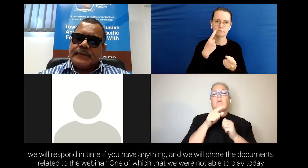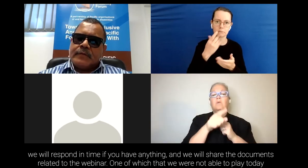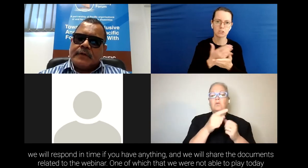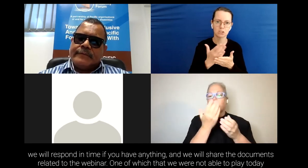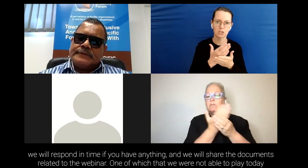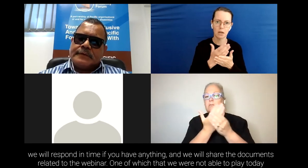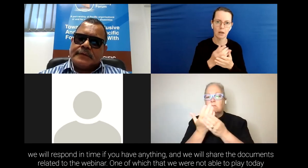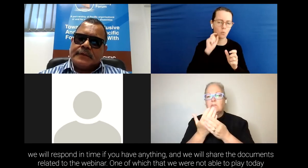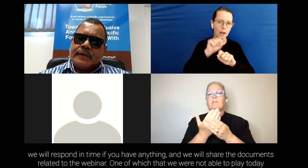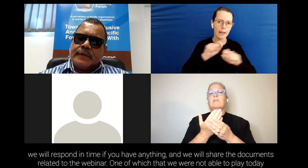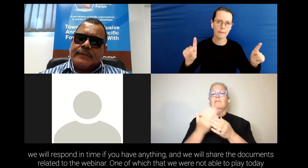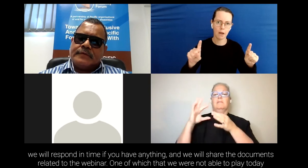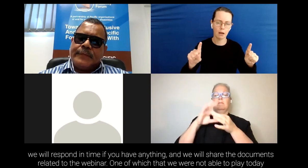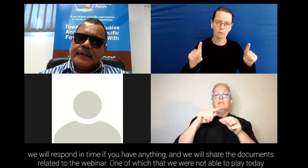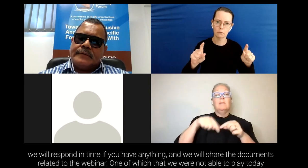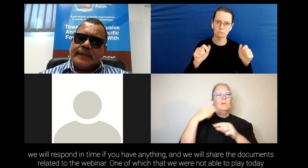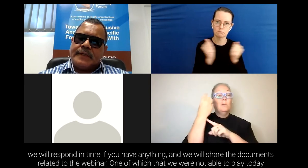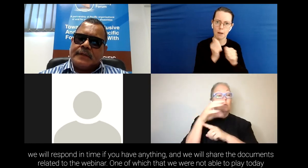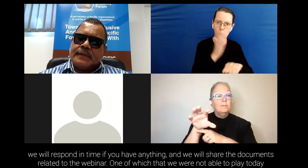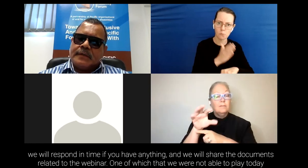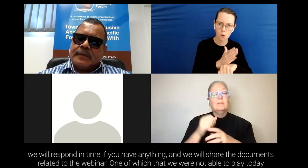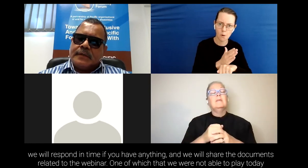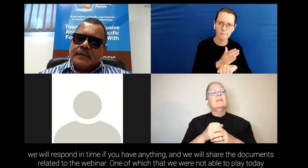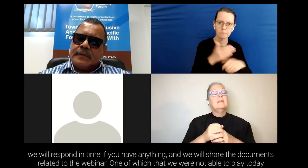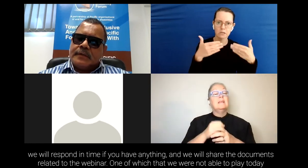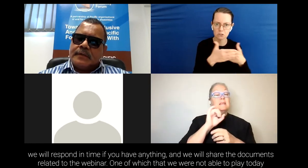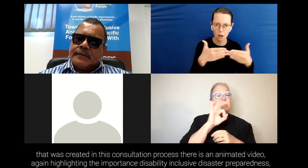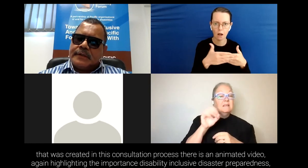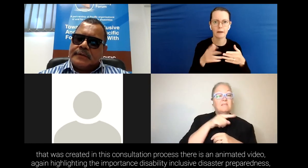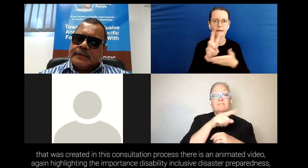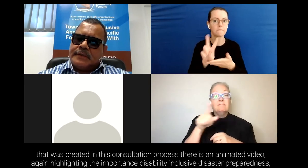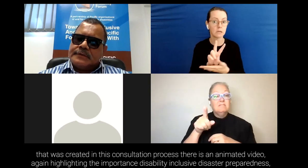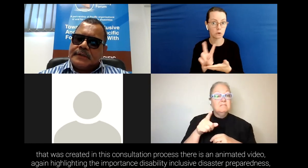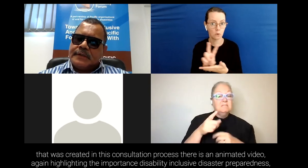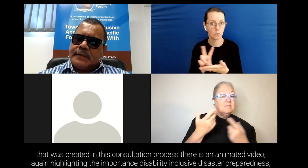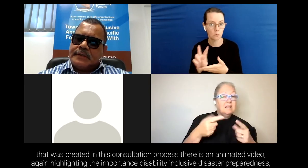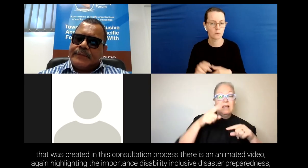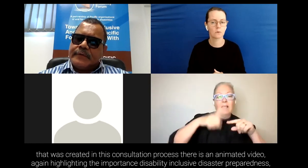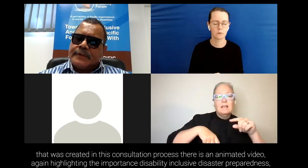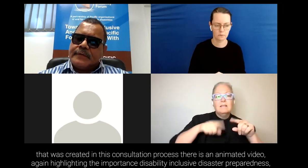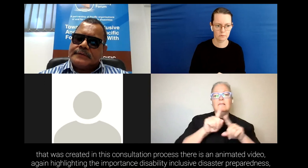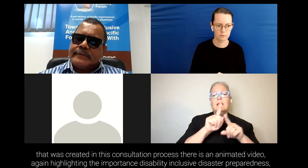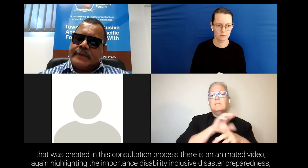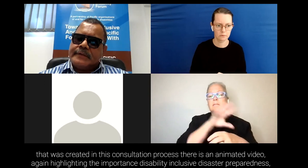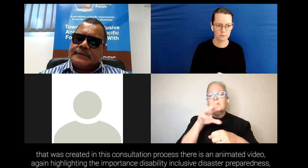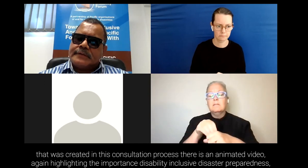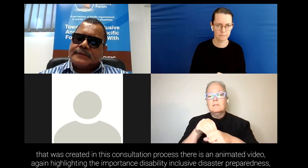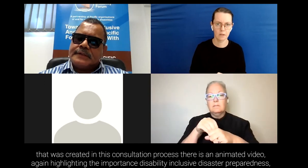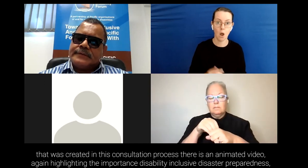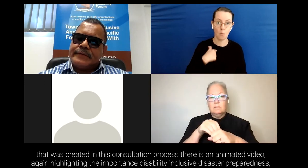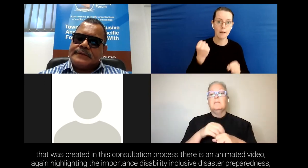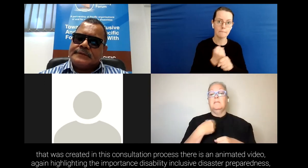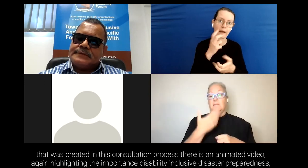webinar. One of which also that we are not able to play today, that there is a key product that was created in